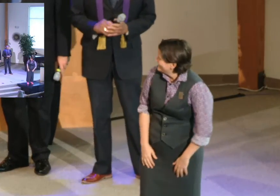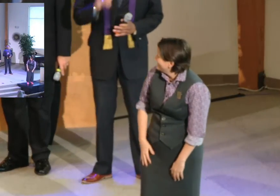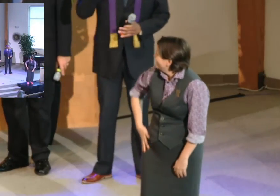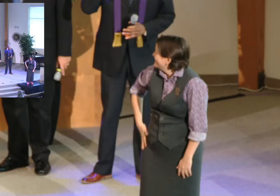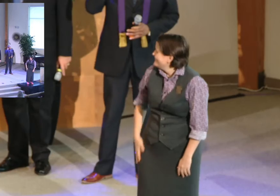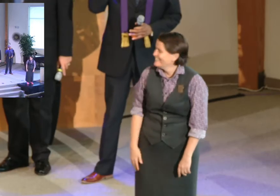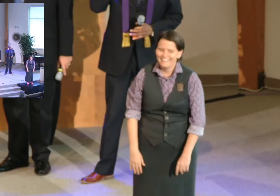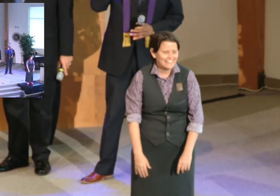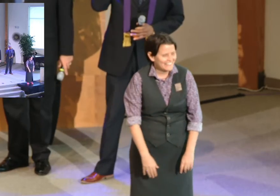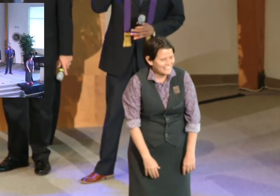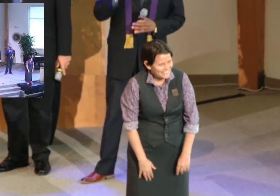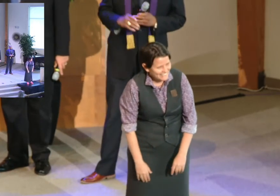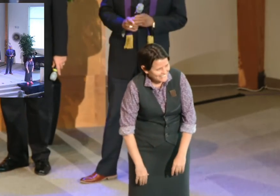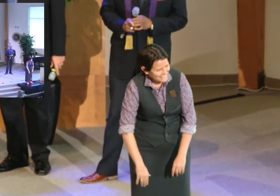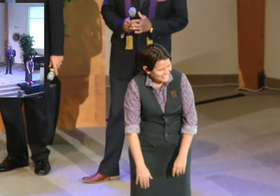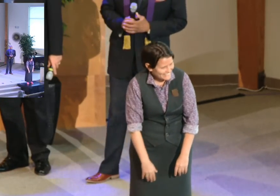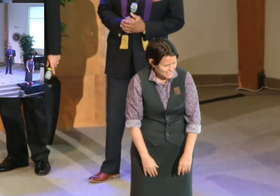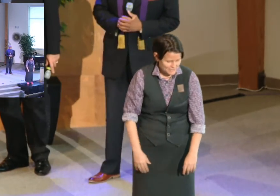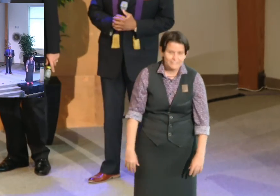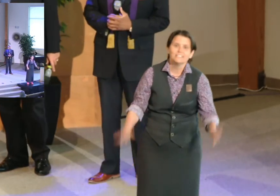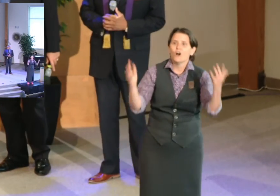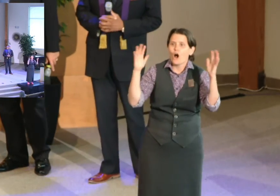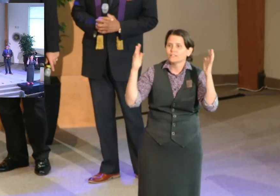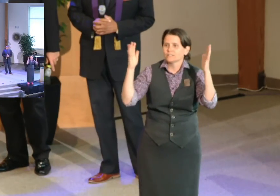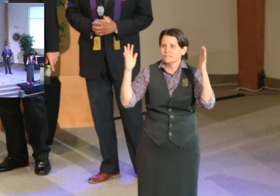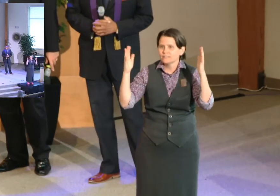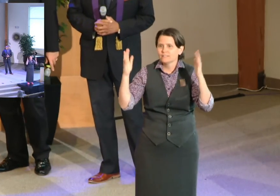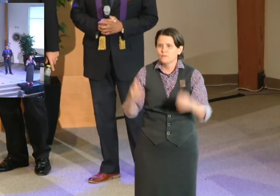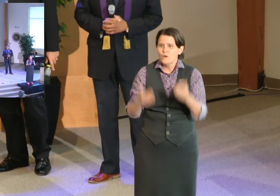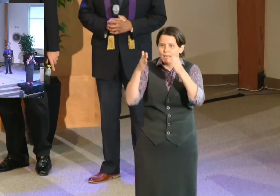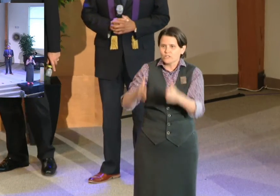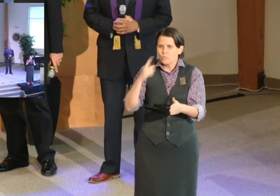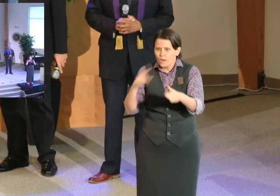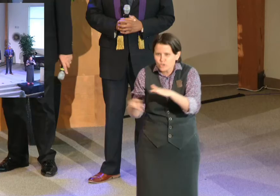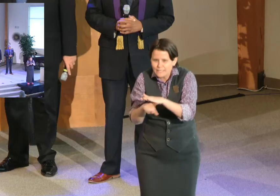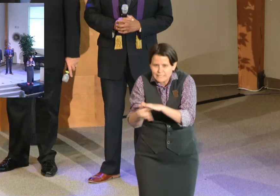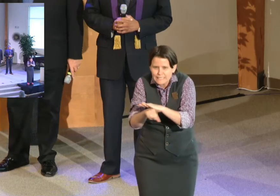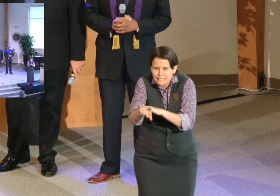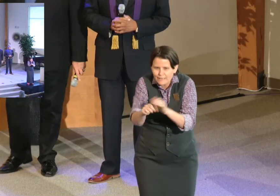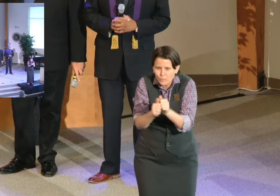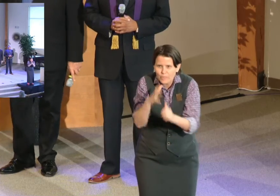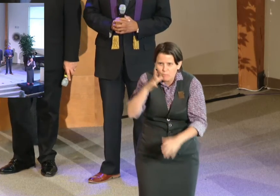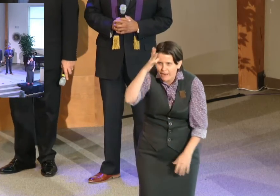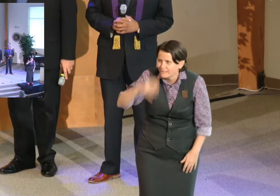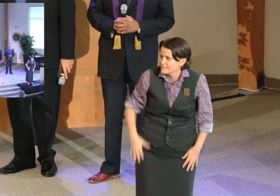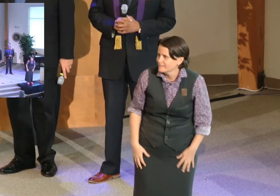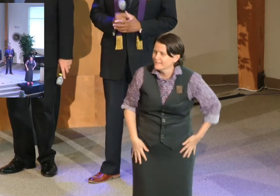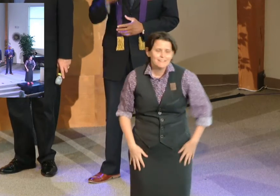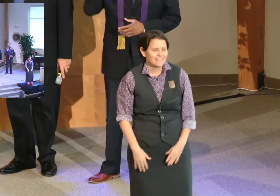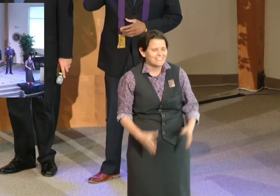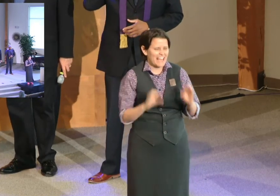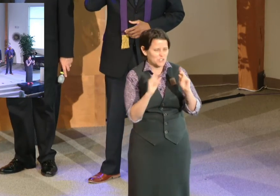Somebody tried to sneak in with their parent. That's all right. Well, this has been a